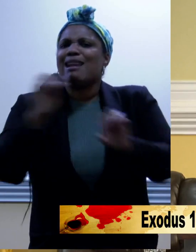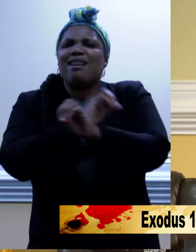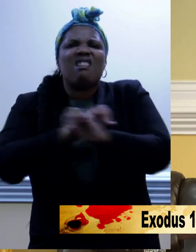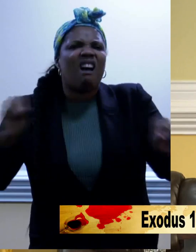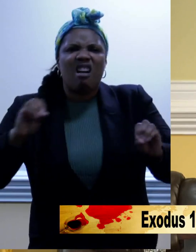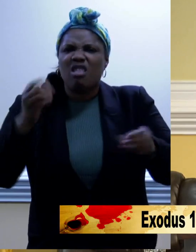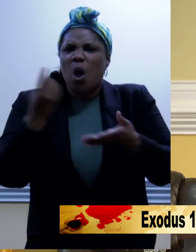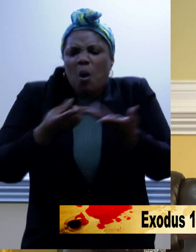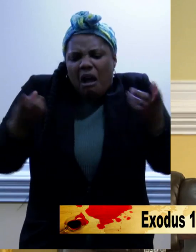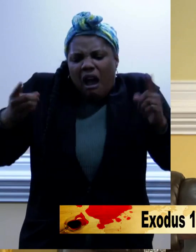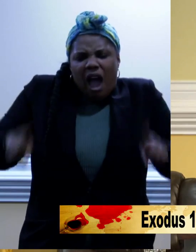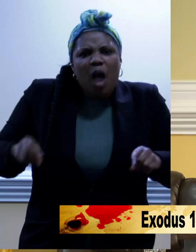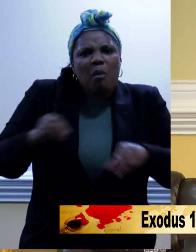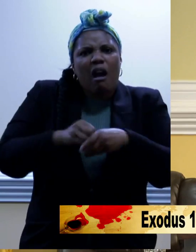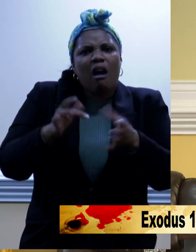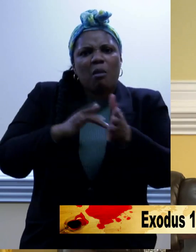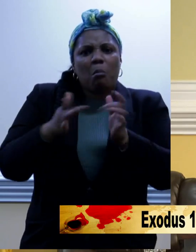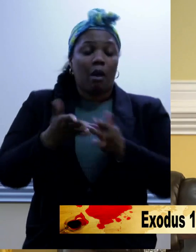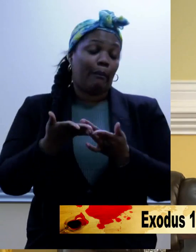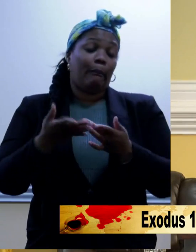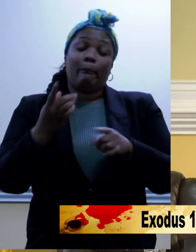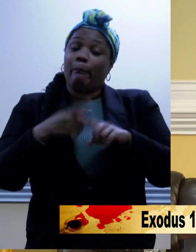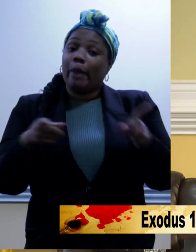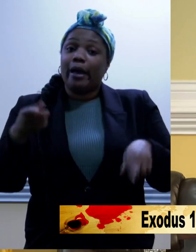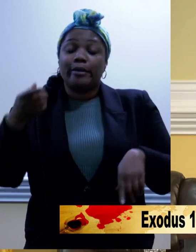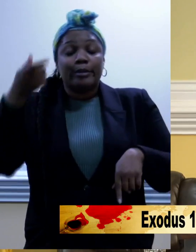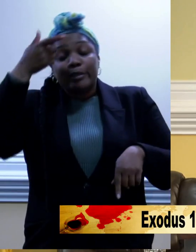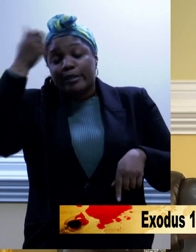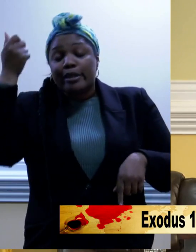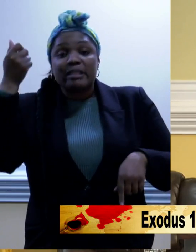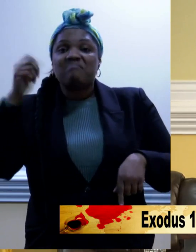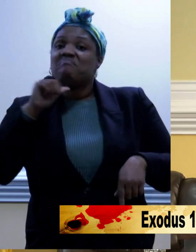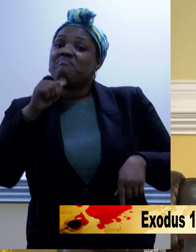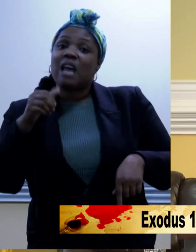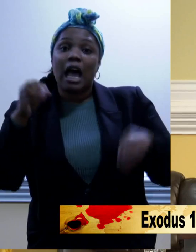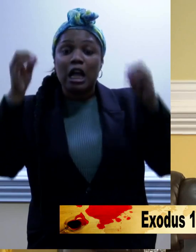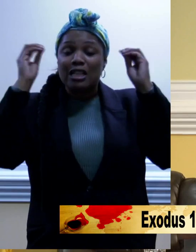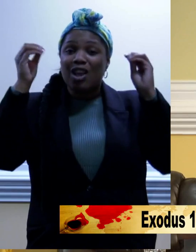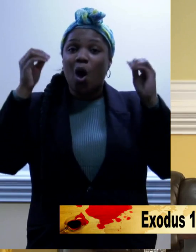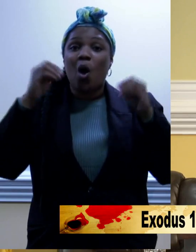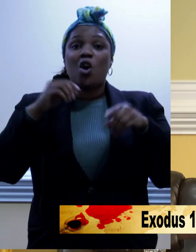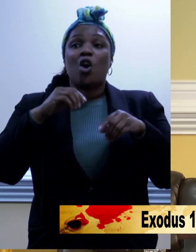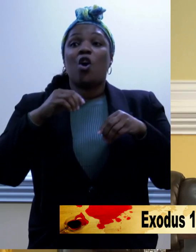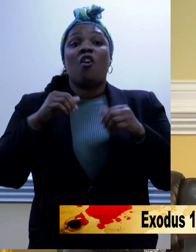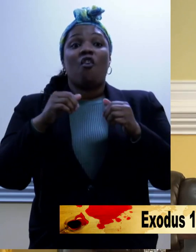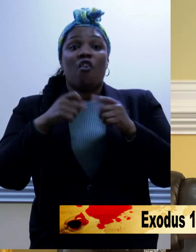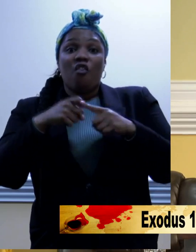Bible. But then they don't have a clue because they was not taught by the priest of God.